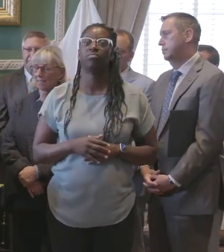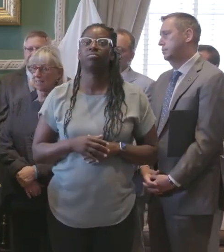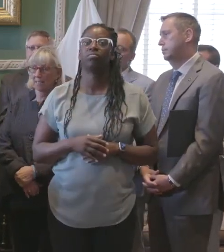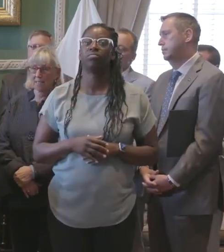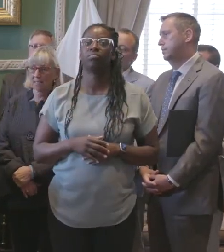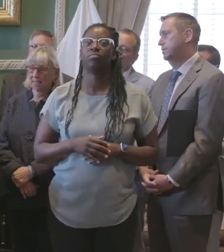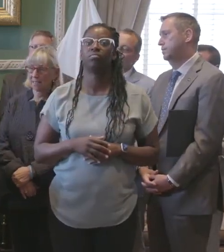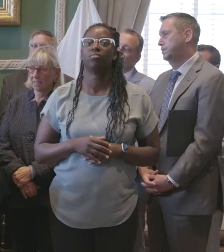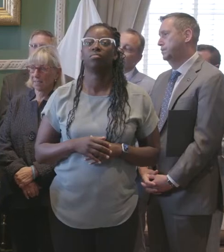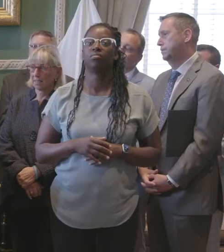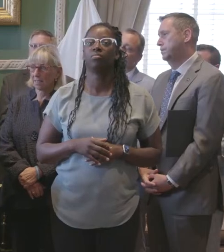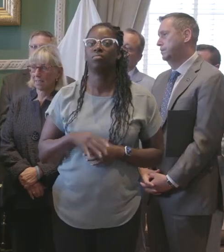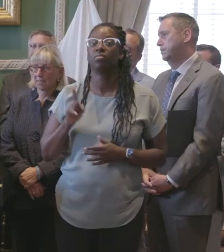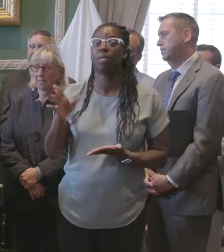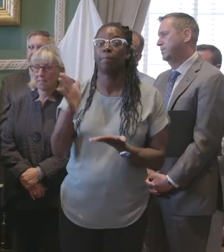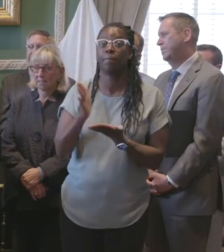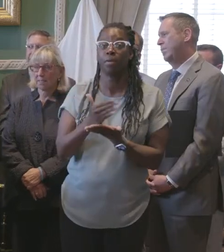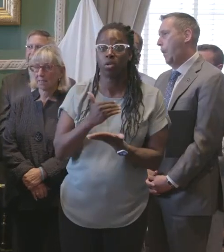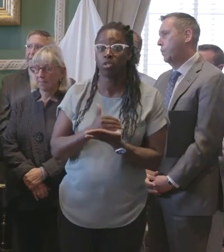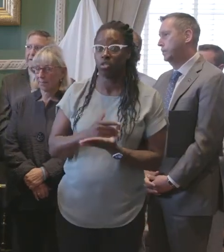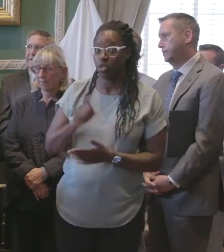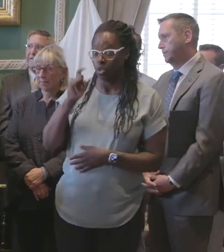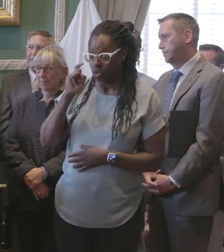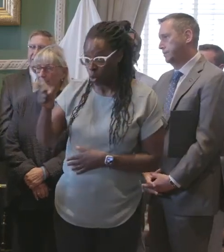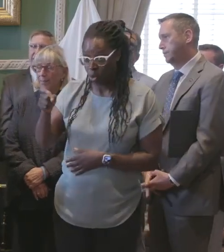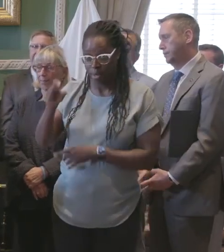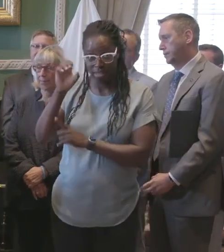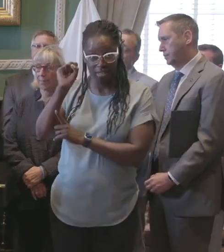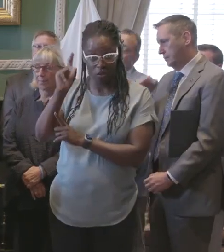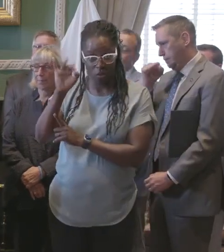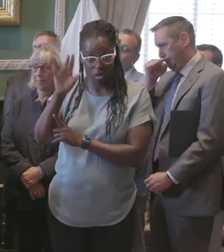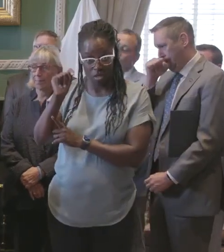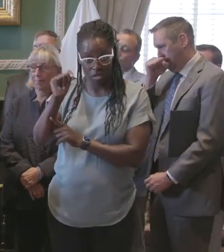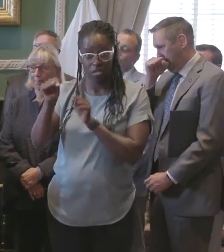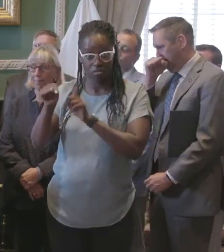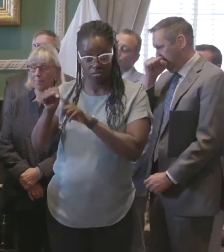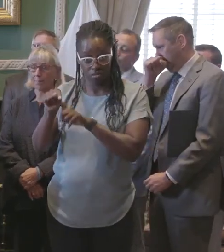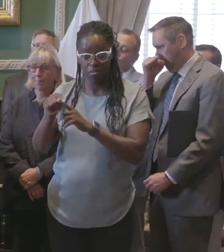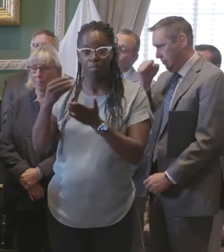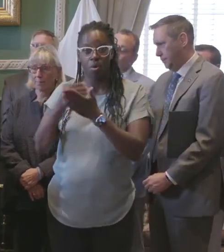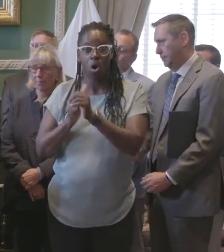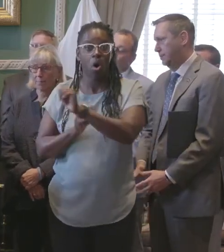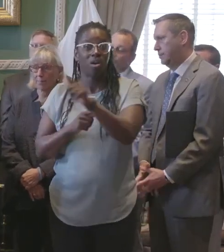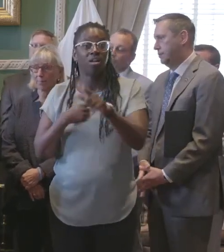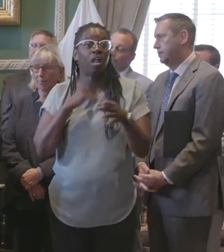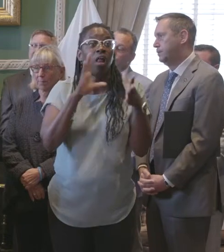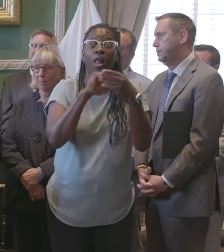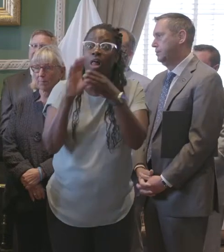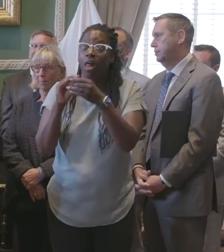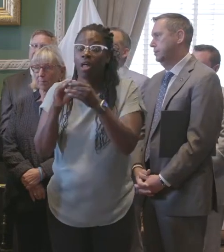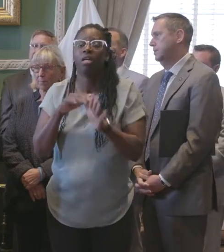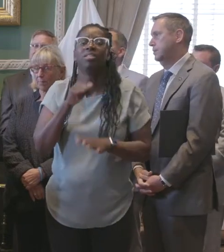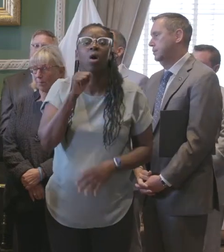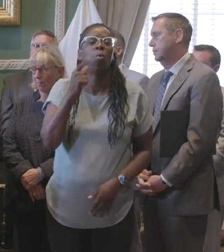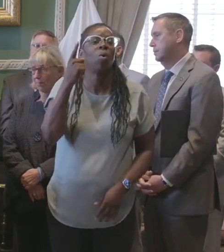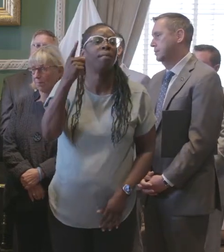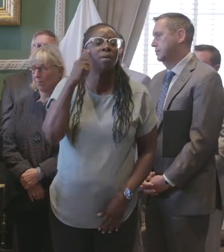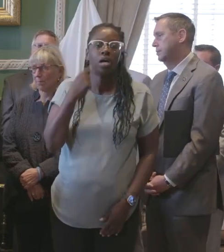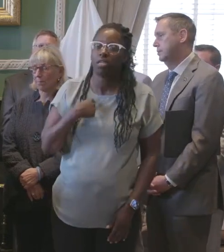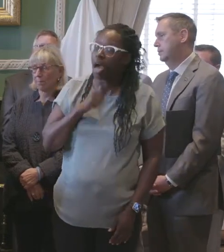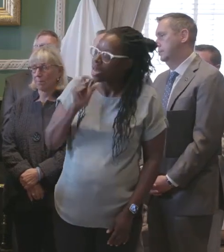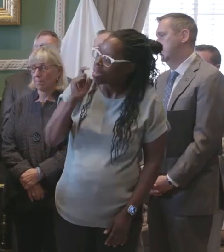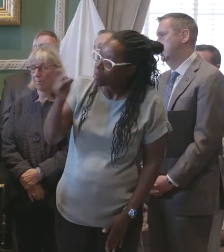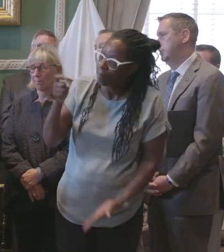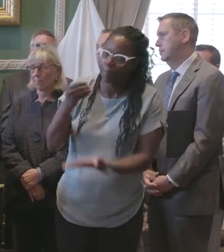not going to Stewart. We have said, all of us, that not a dime goes to Stewart, not a dime will go to